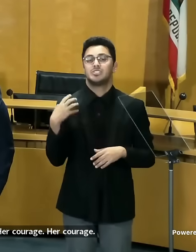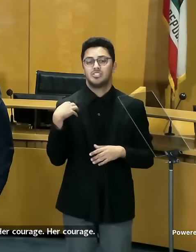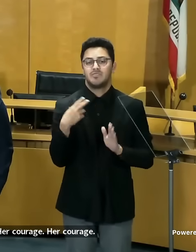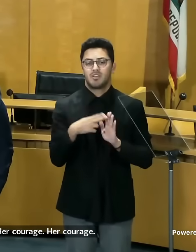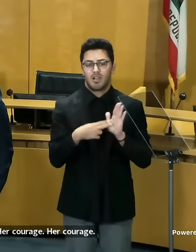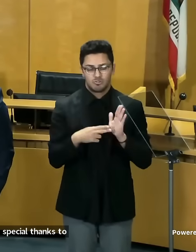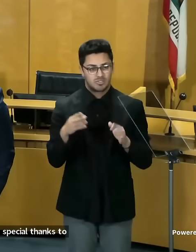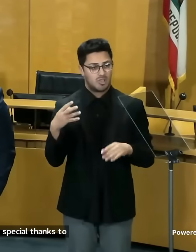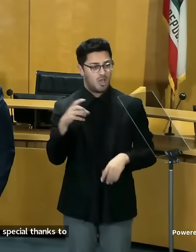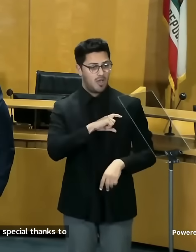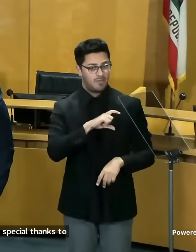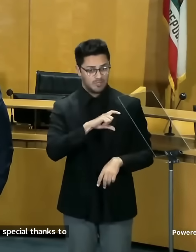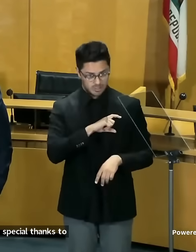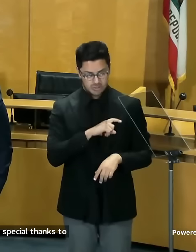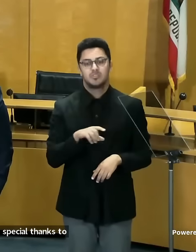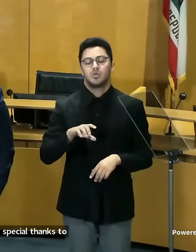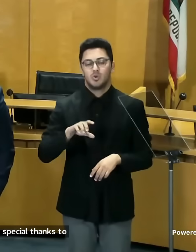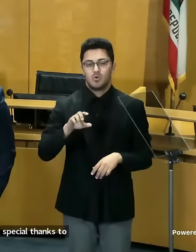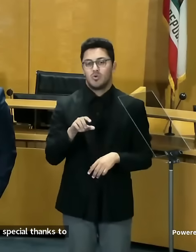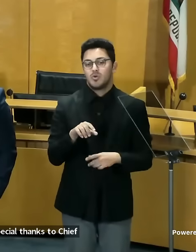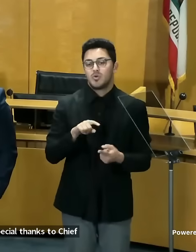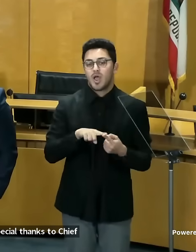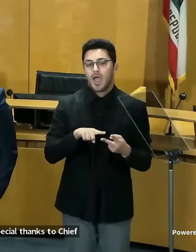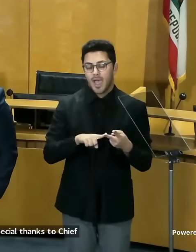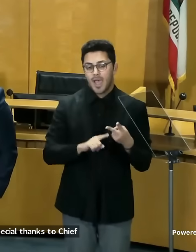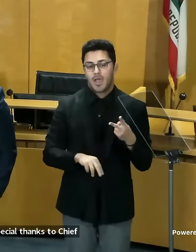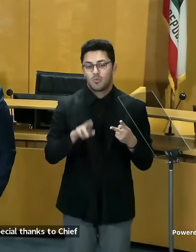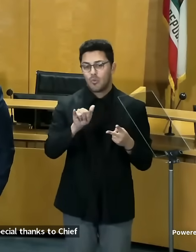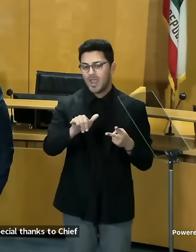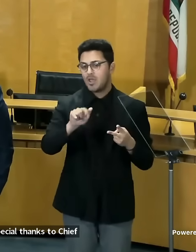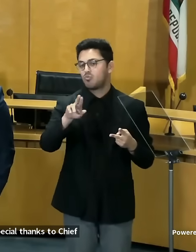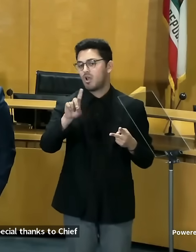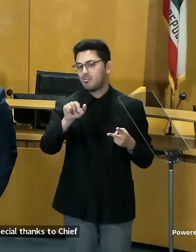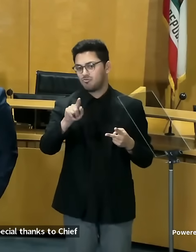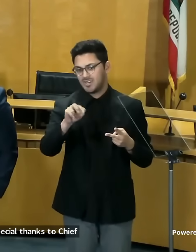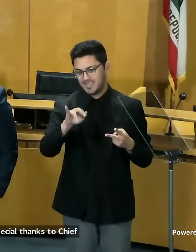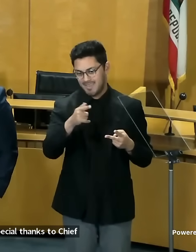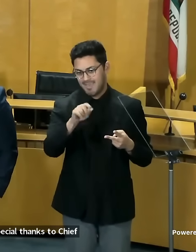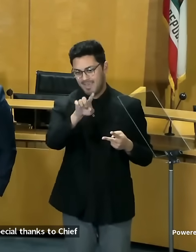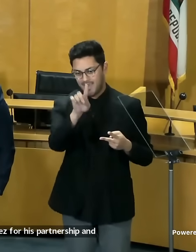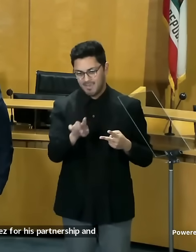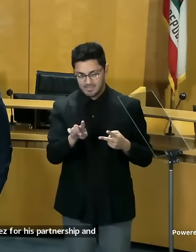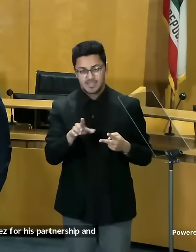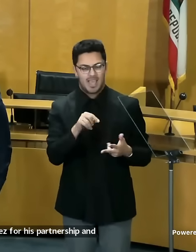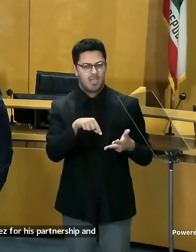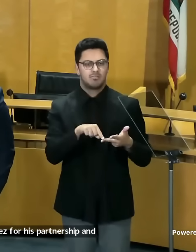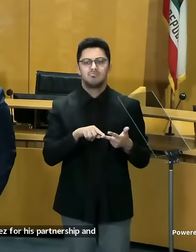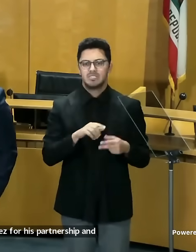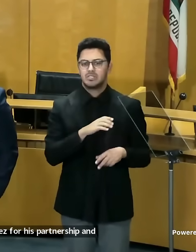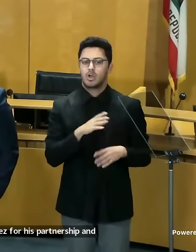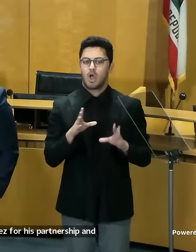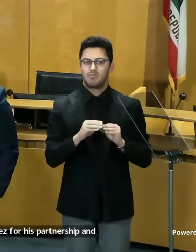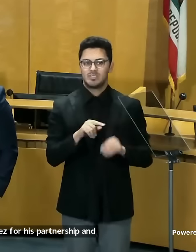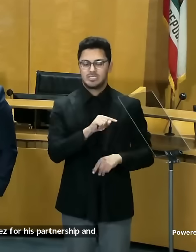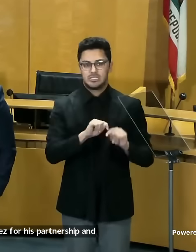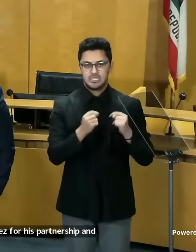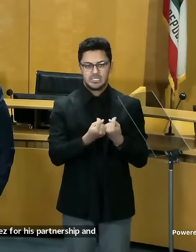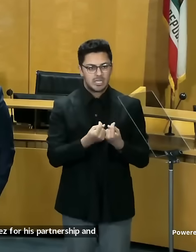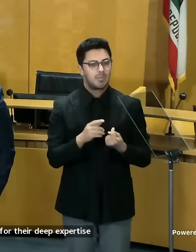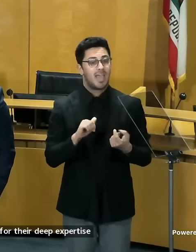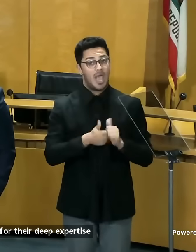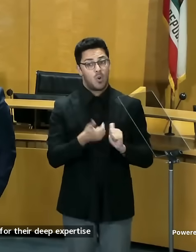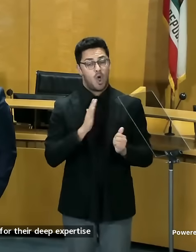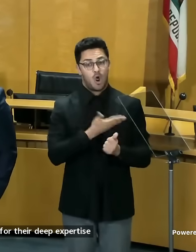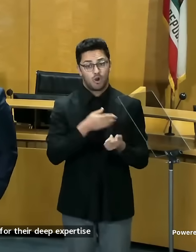Ray Rodriguez for his partnership, and to our entire contracts team for their deep expertise about how our agreement terms affect